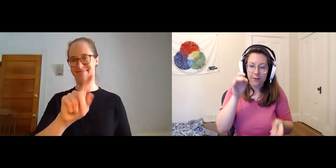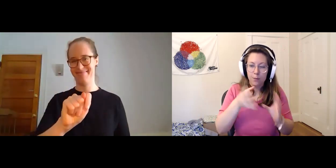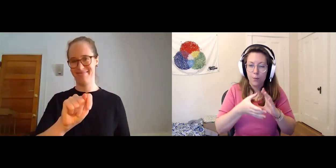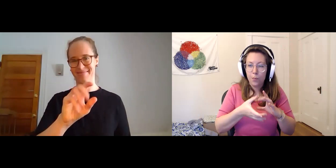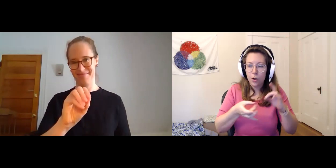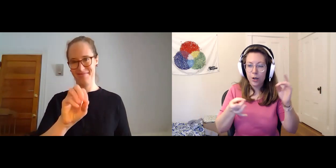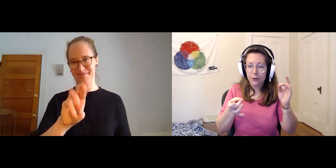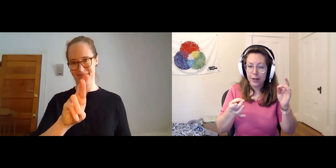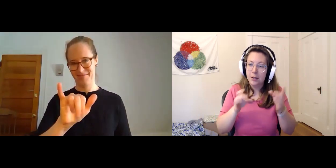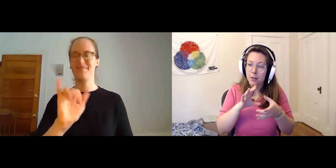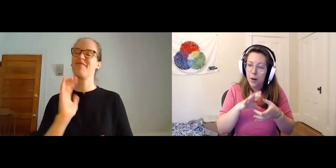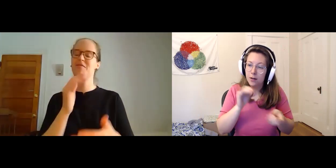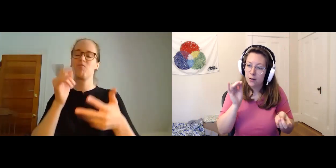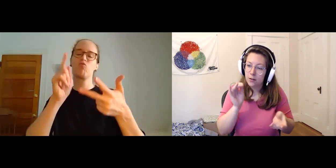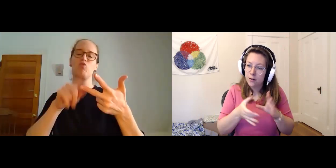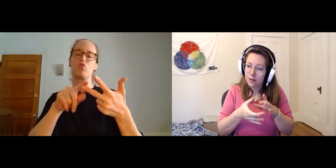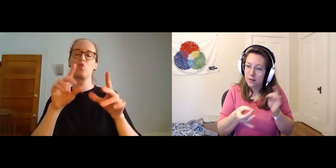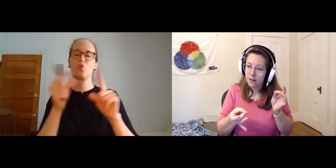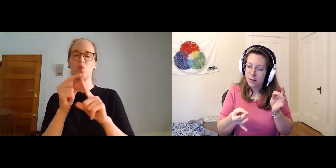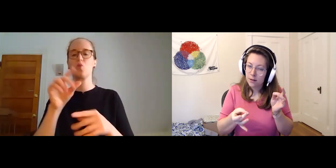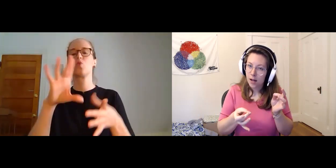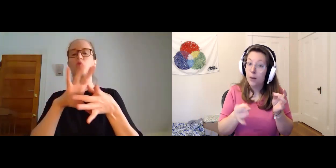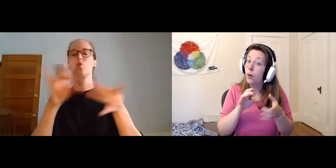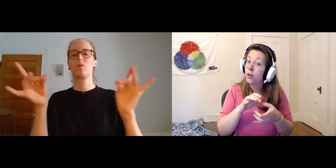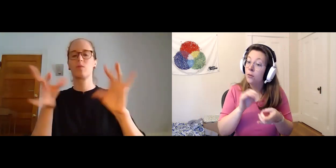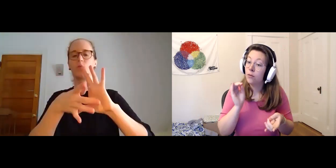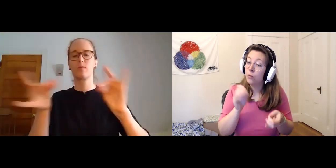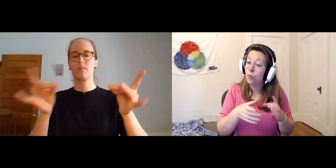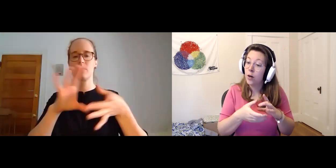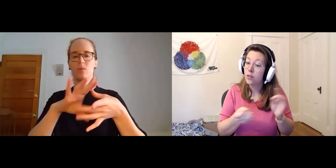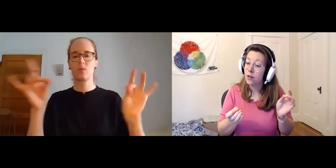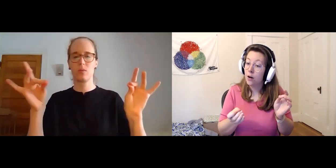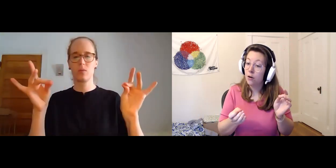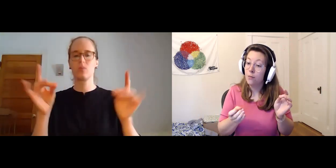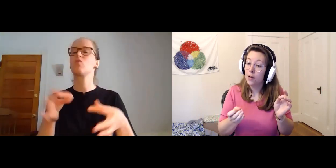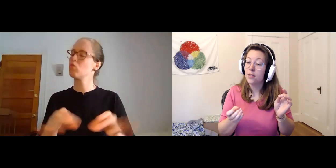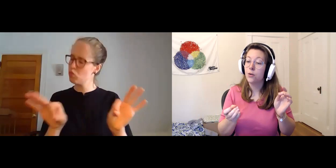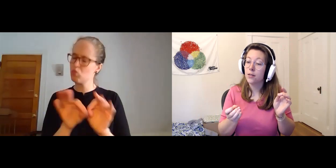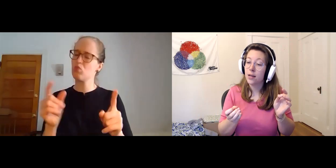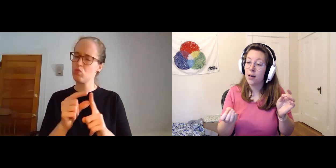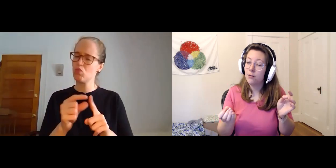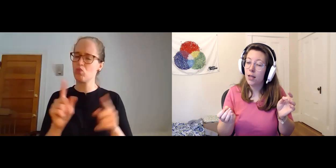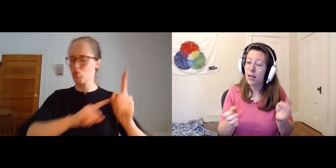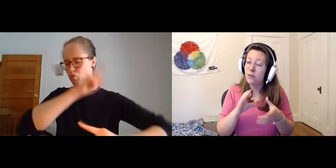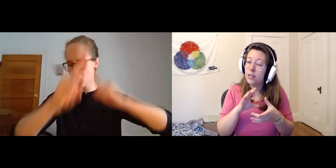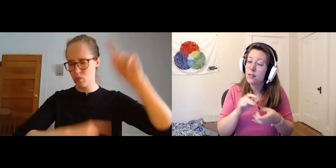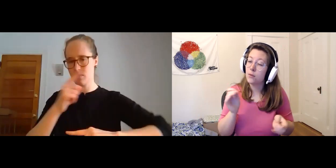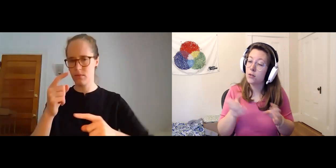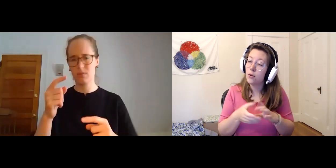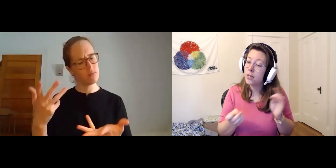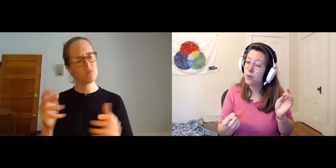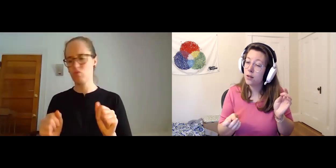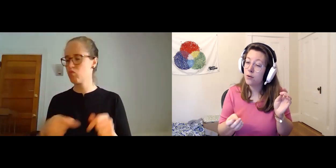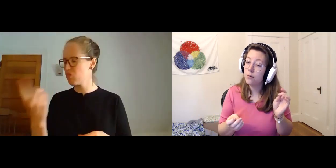kind of pull your fingers apart. An important word to know, because you can say, I'd really like to read